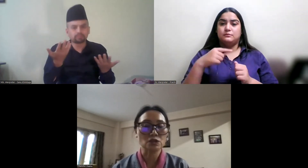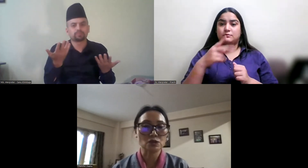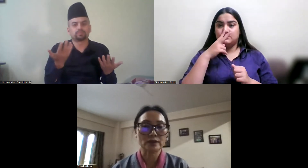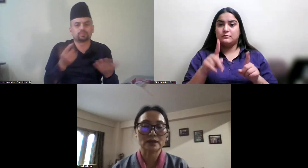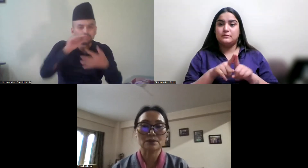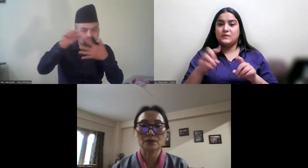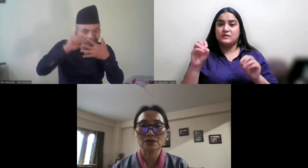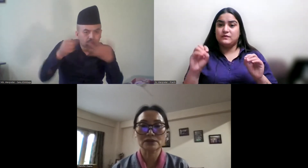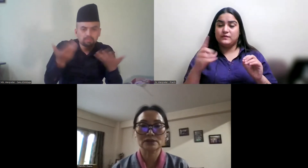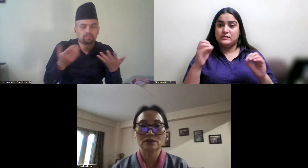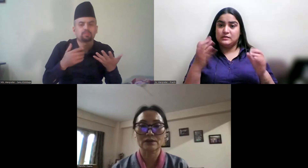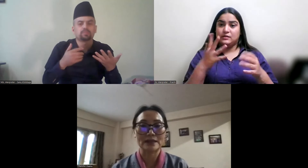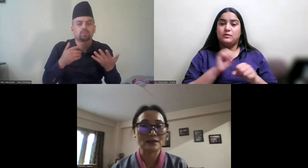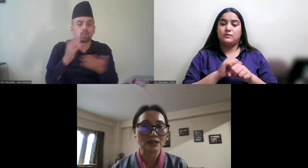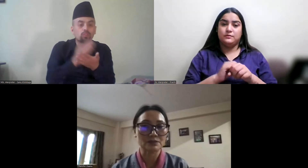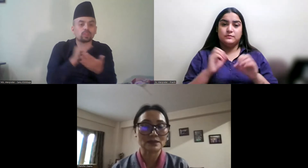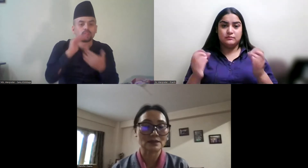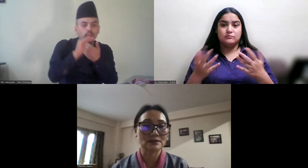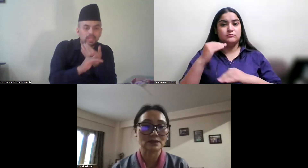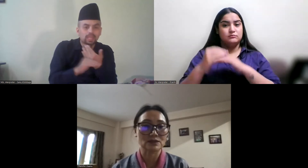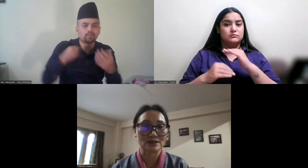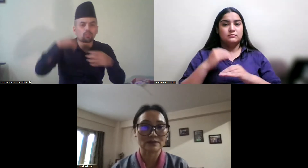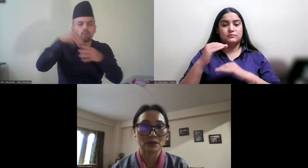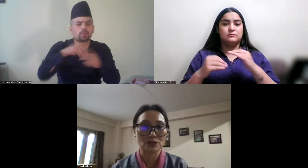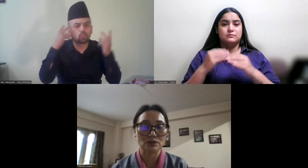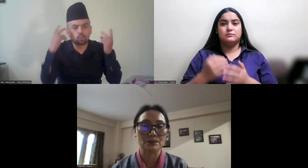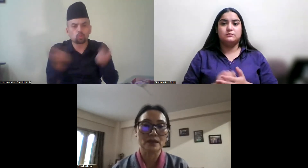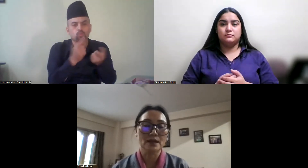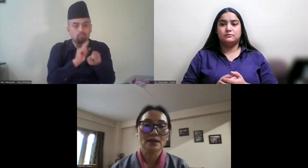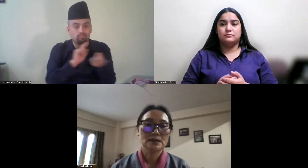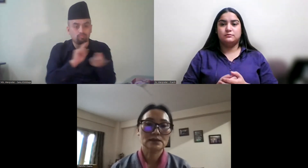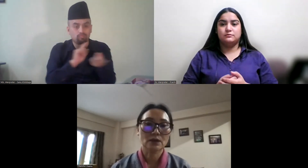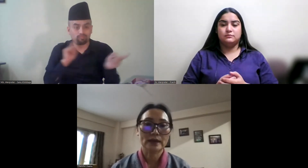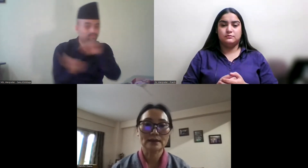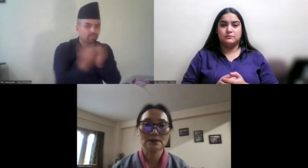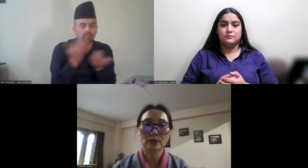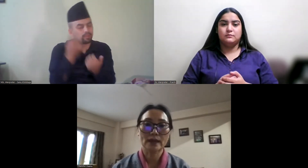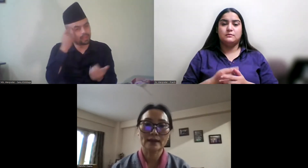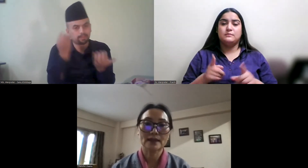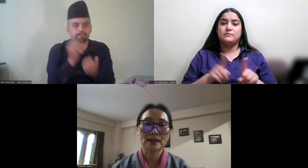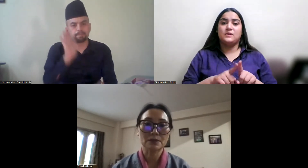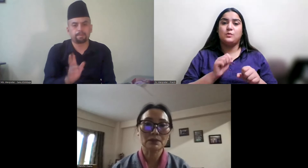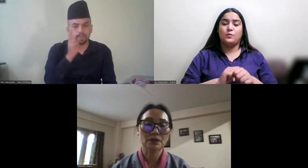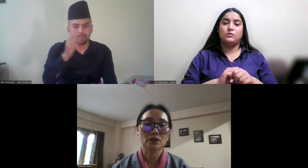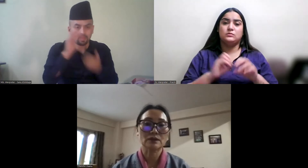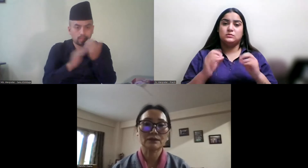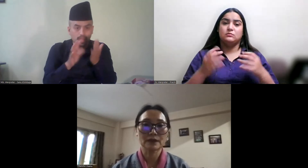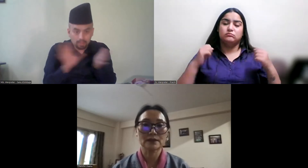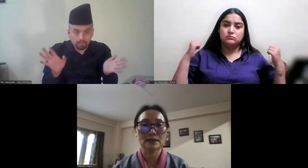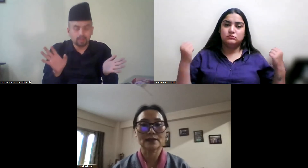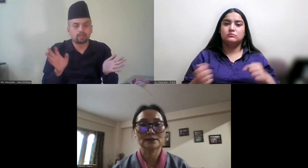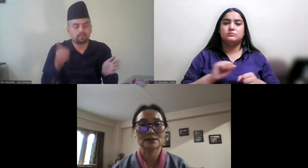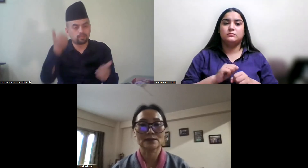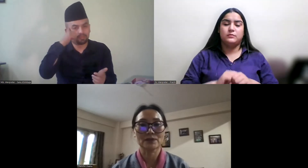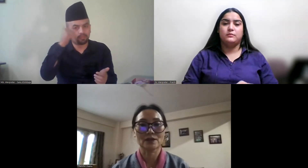but also ensure that the process of the engagement is transformational. So in this way, I think young people not only